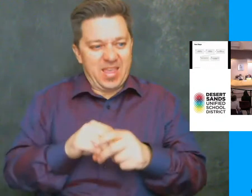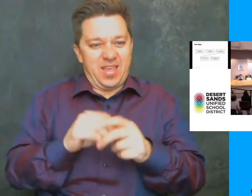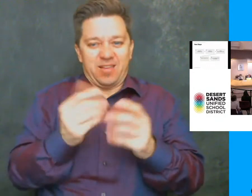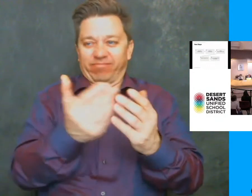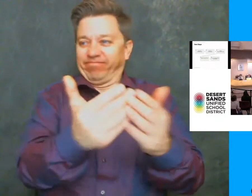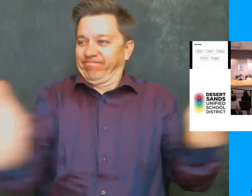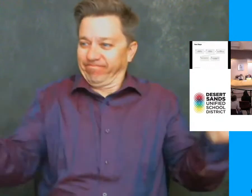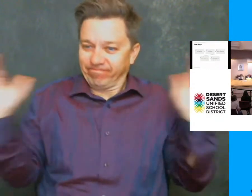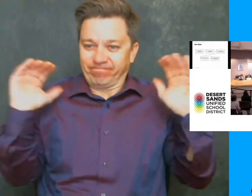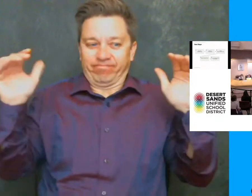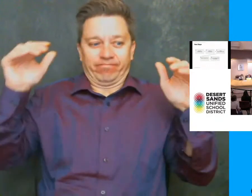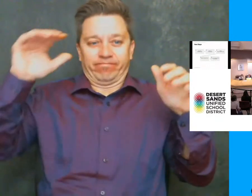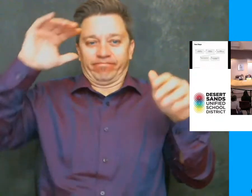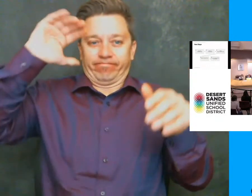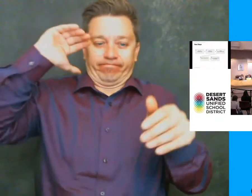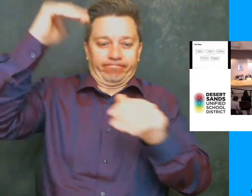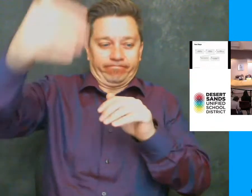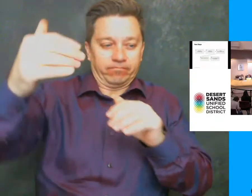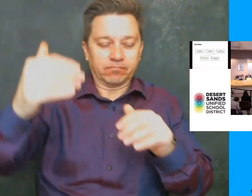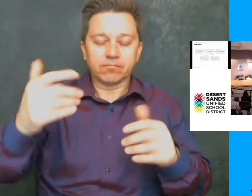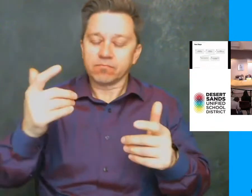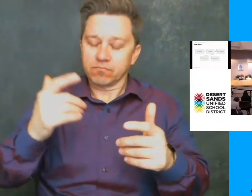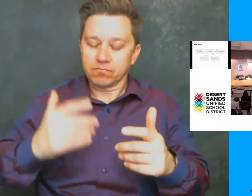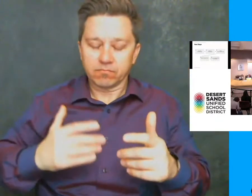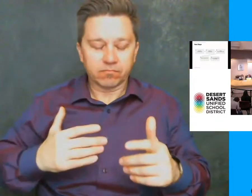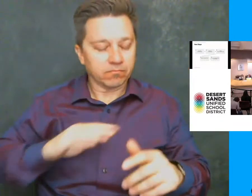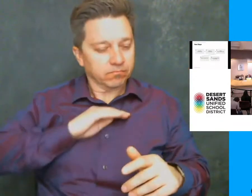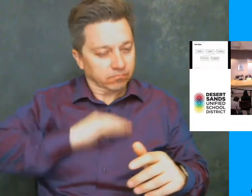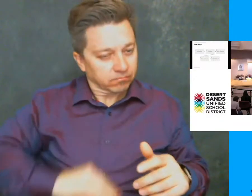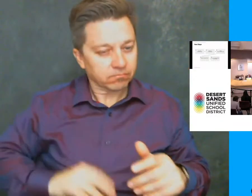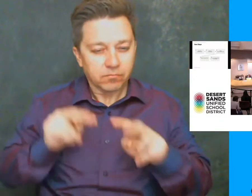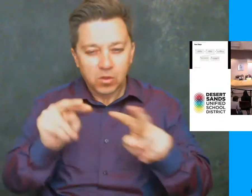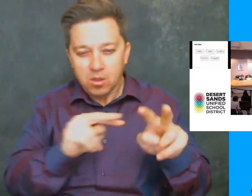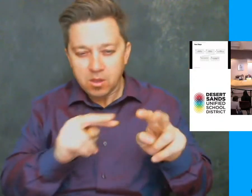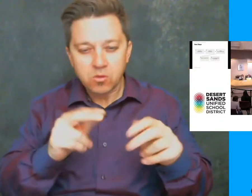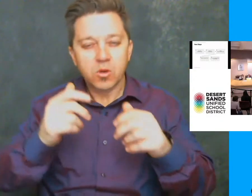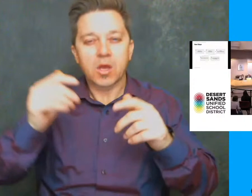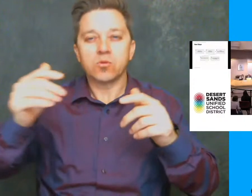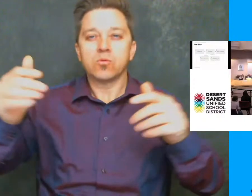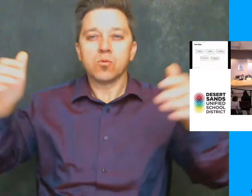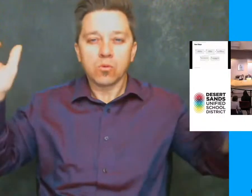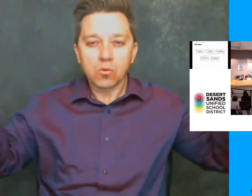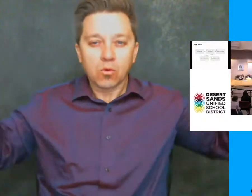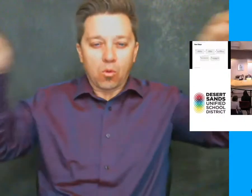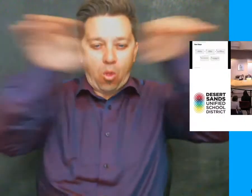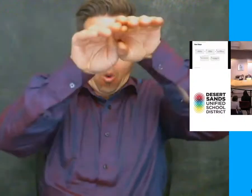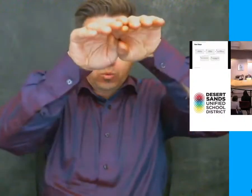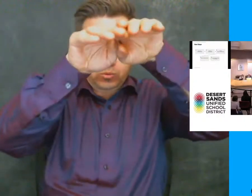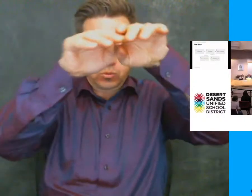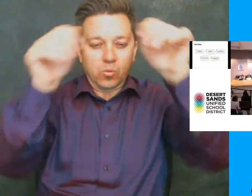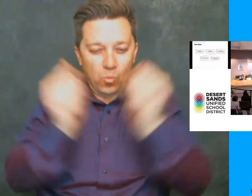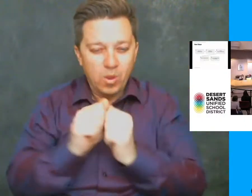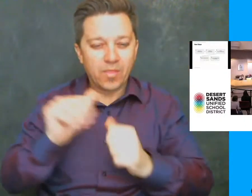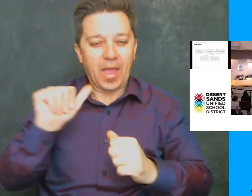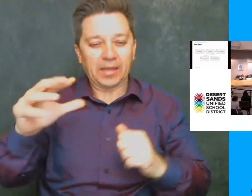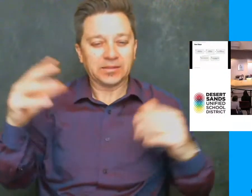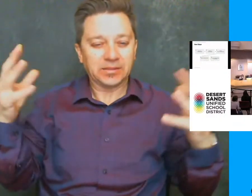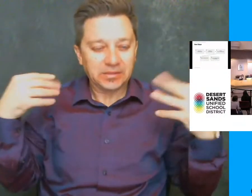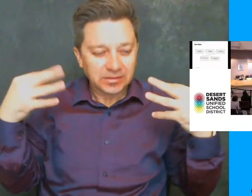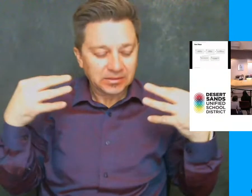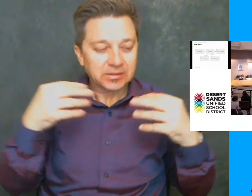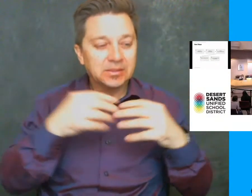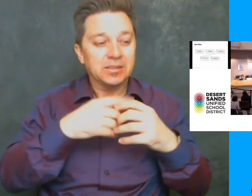a thought that I'm glad we're looking to the future to enclose those with air conditioning and with the size range, because so many